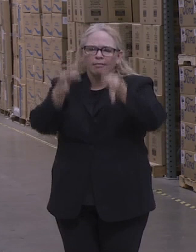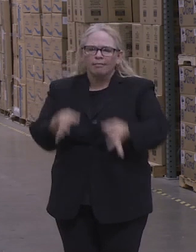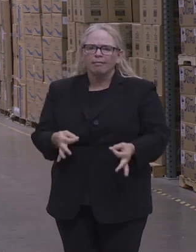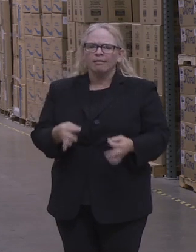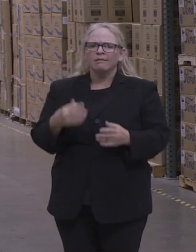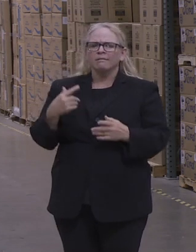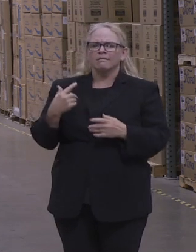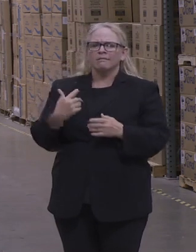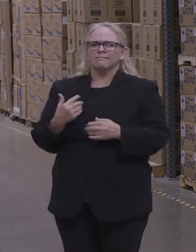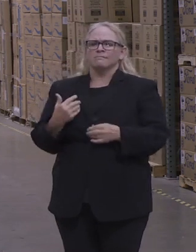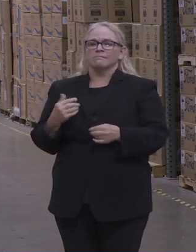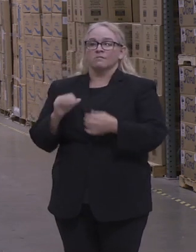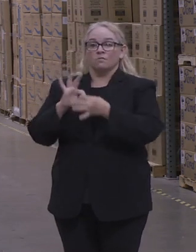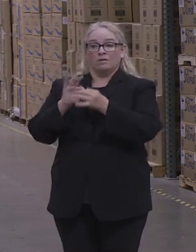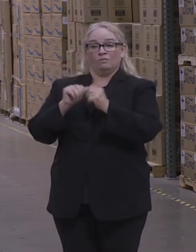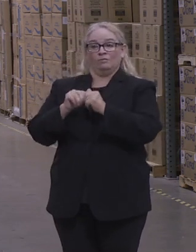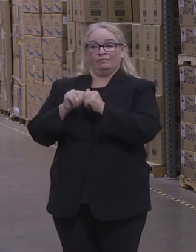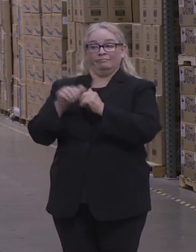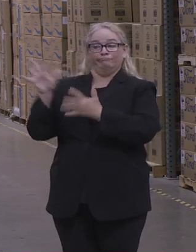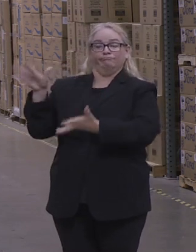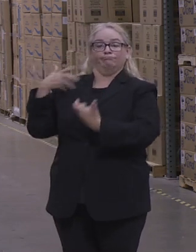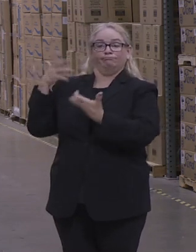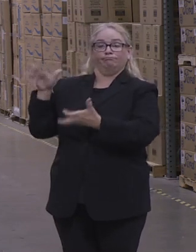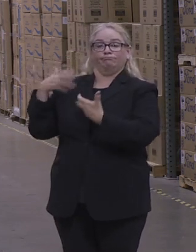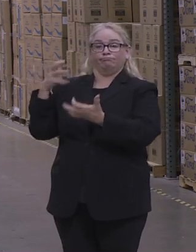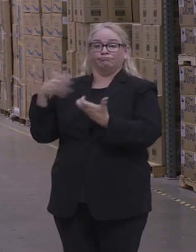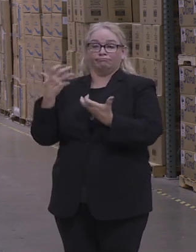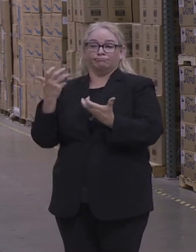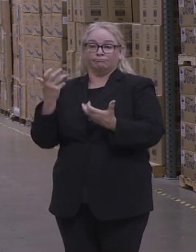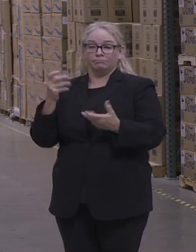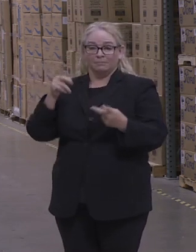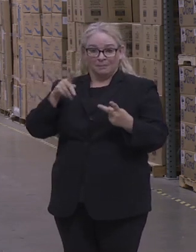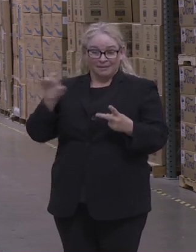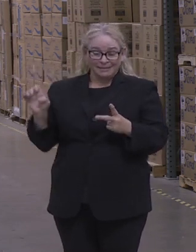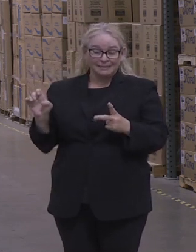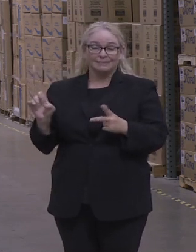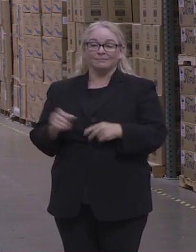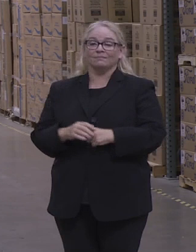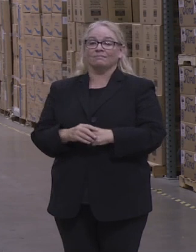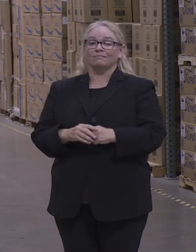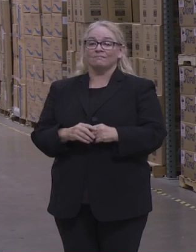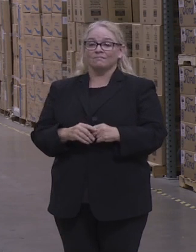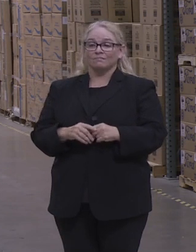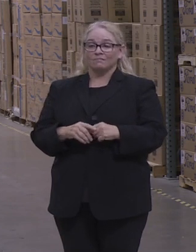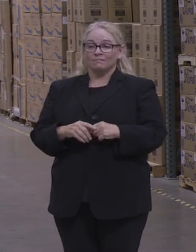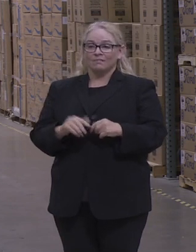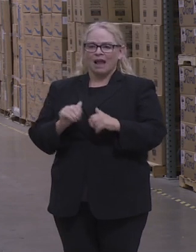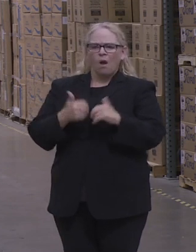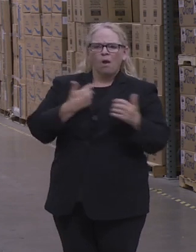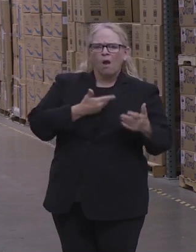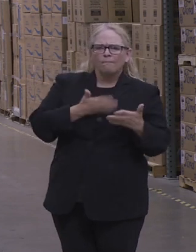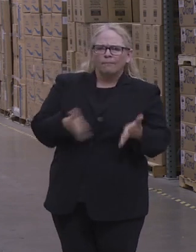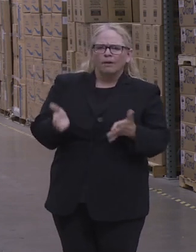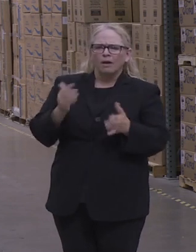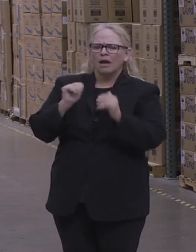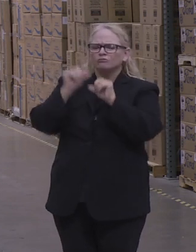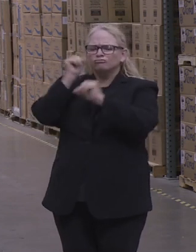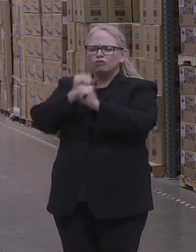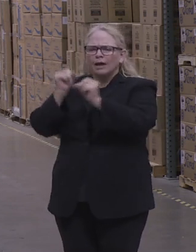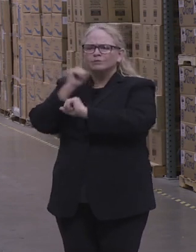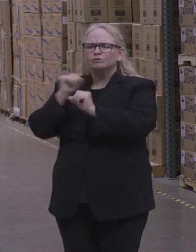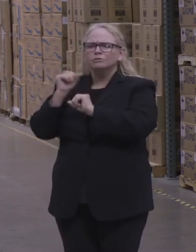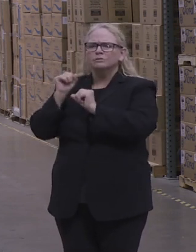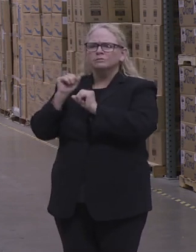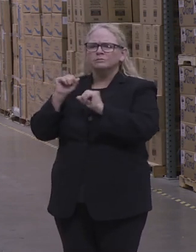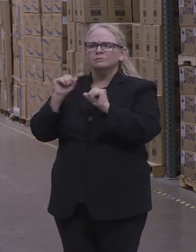procuring PPE. Our PPE strategy has been a success. Our PPE strategy was predicated